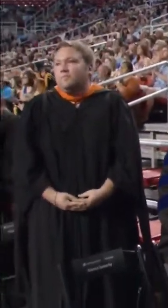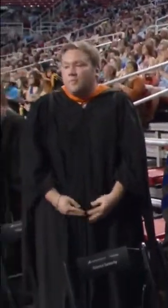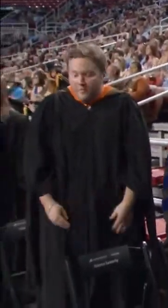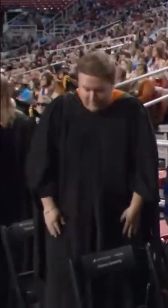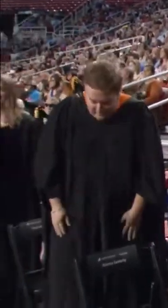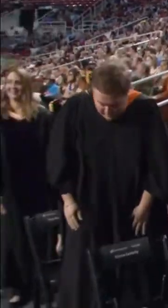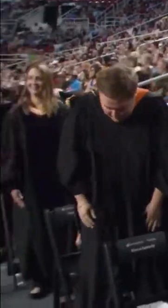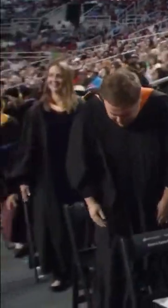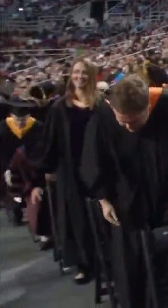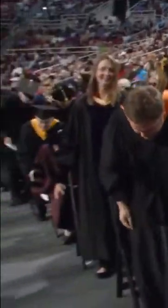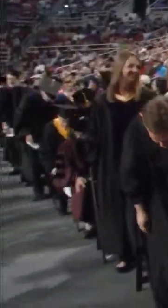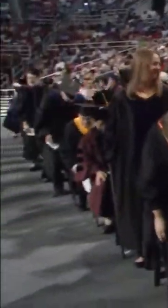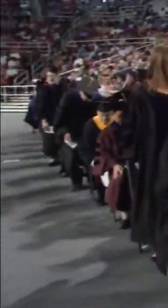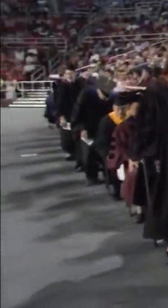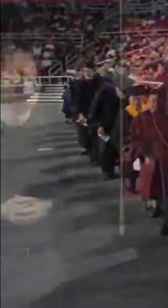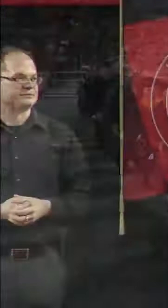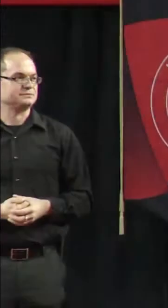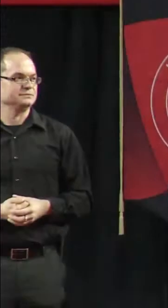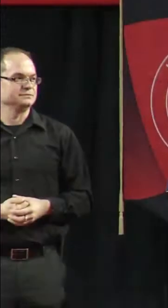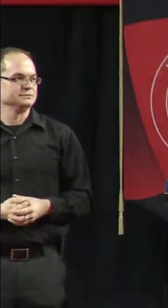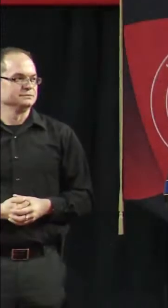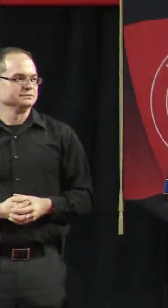Thank you. Please be seated.